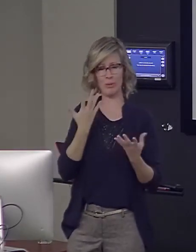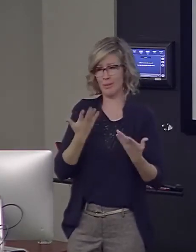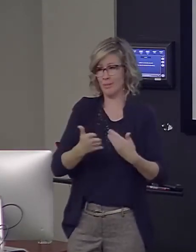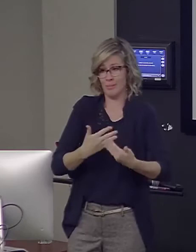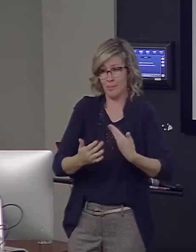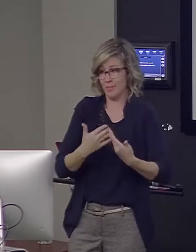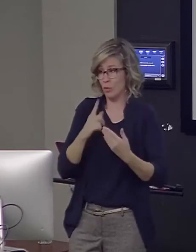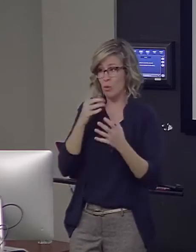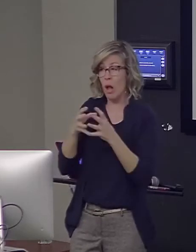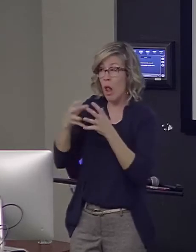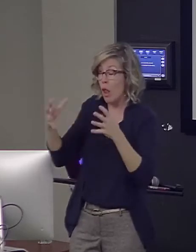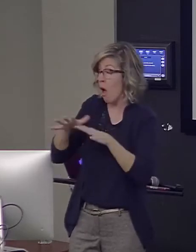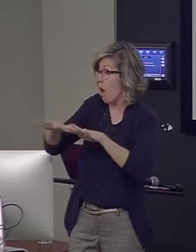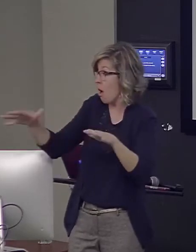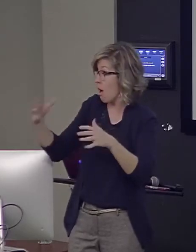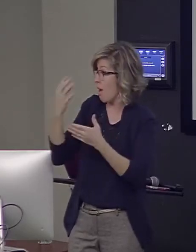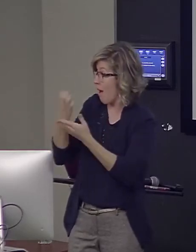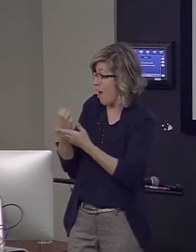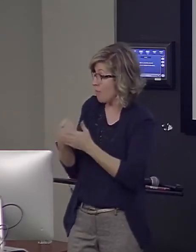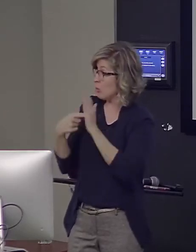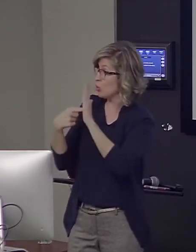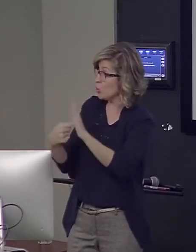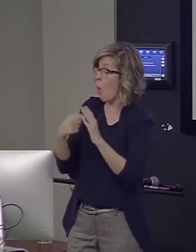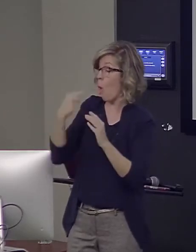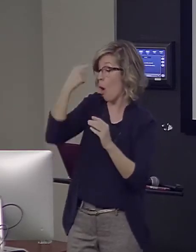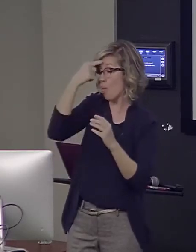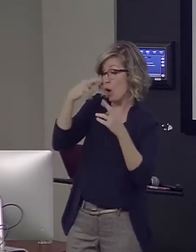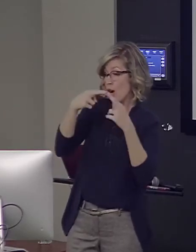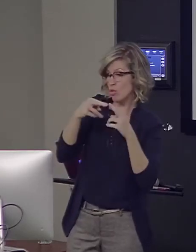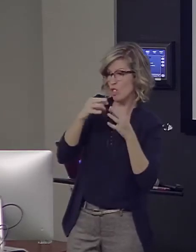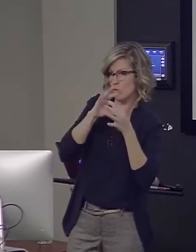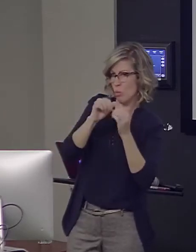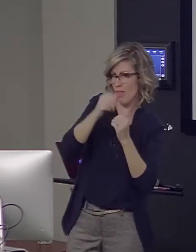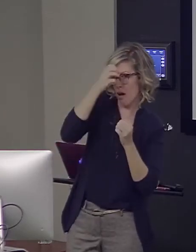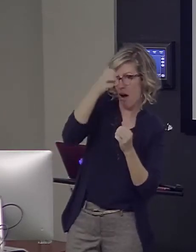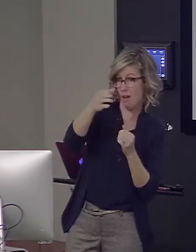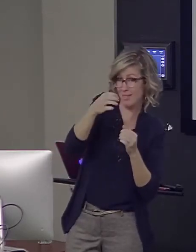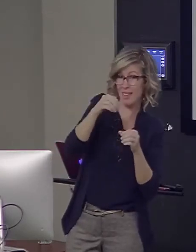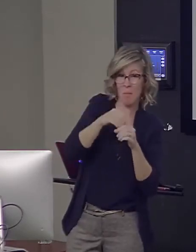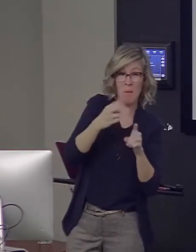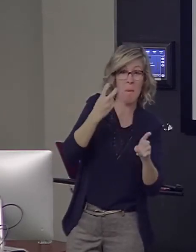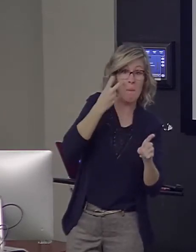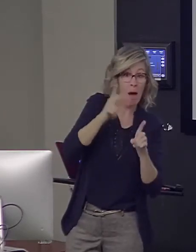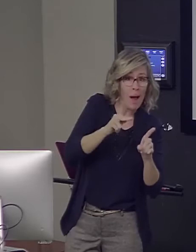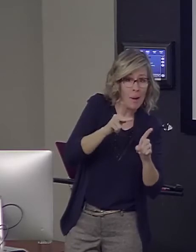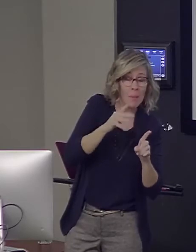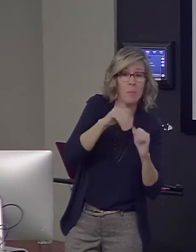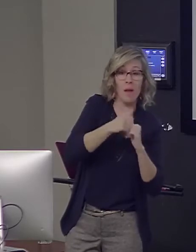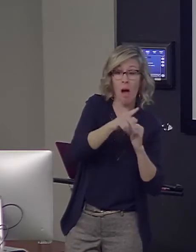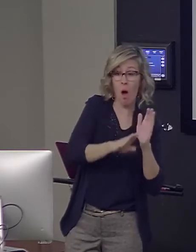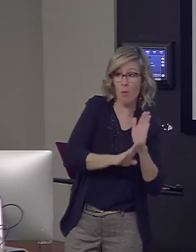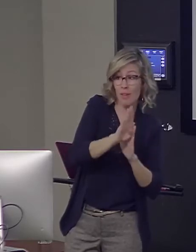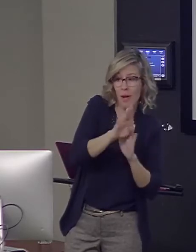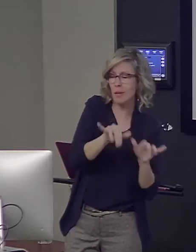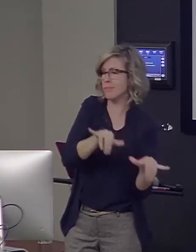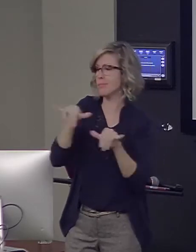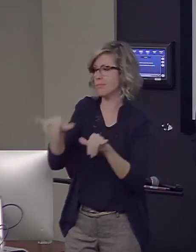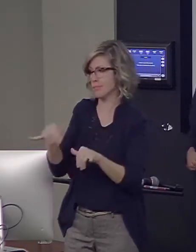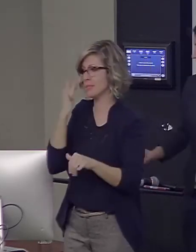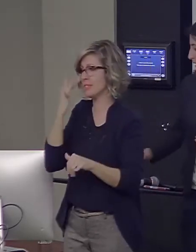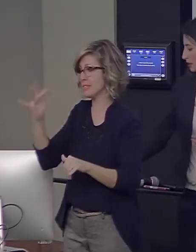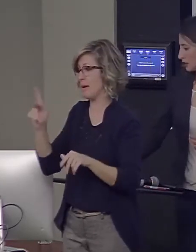evidence that conceptual brain regions in blind individuals develop very similarly to the way they do in sighted